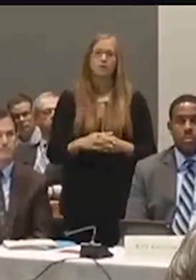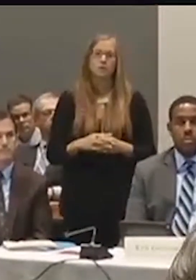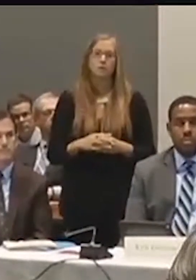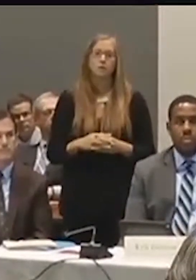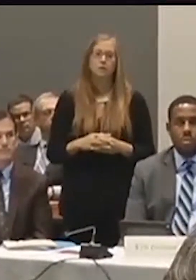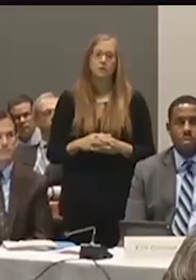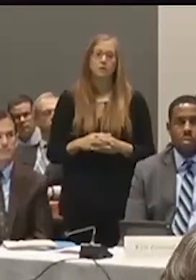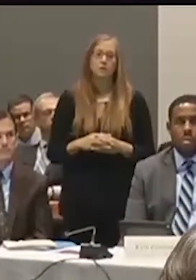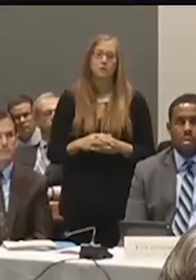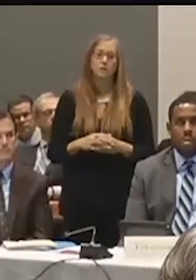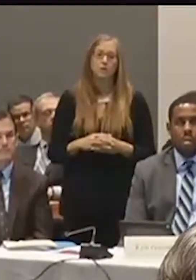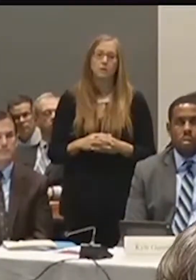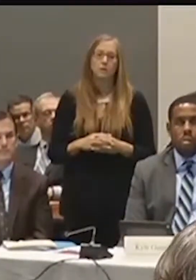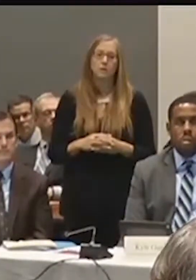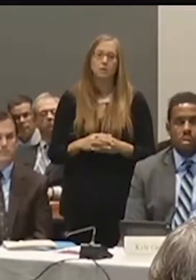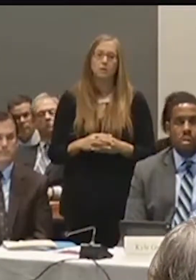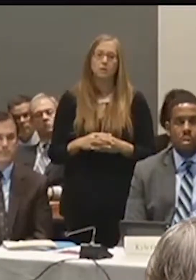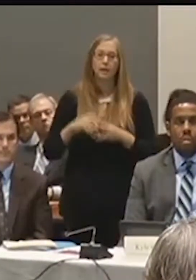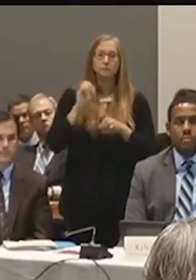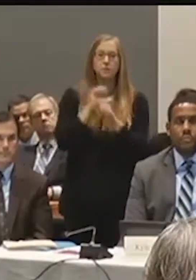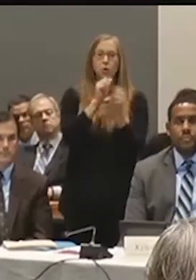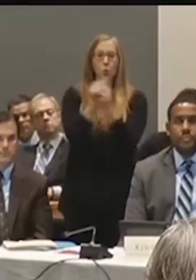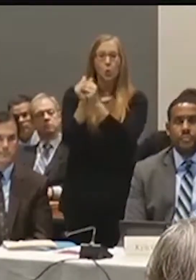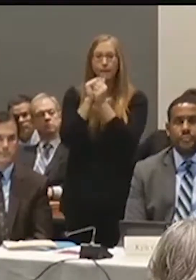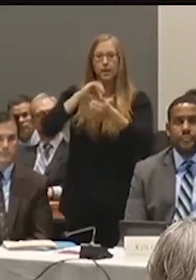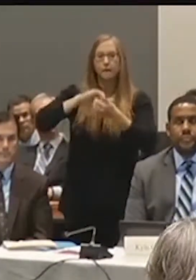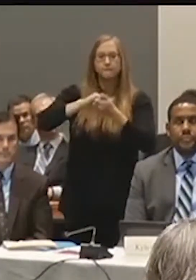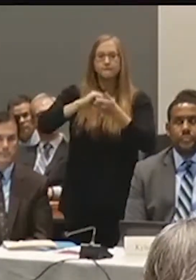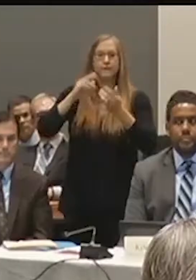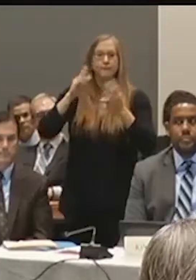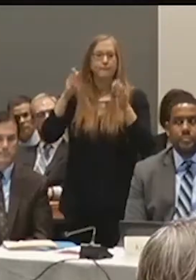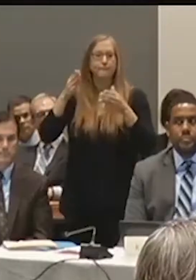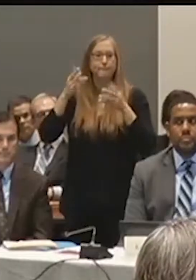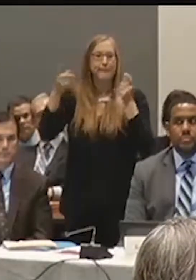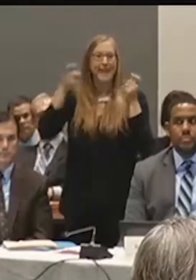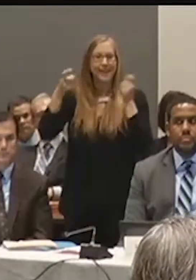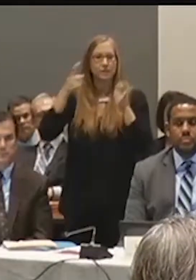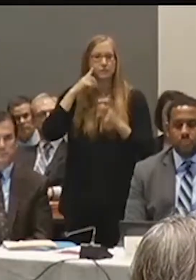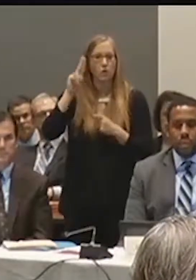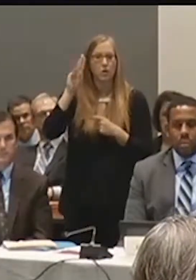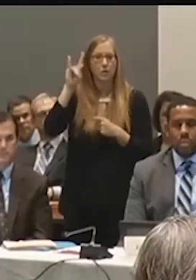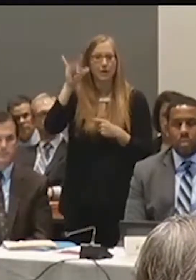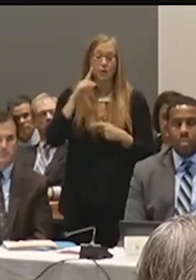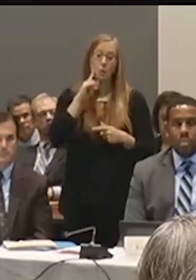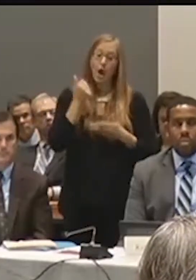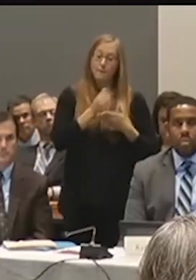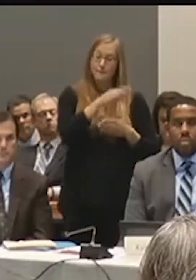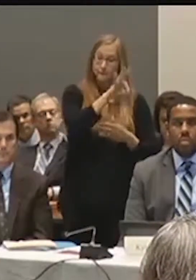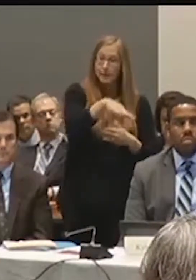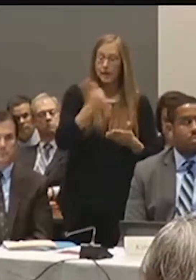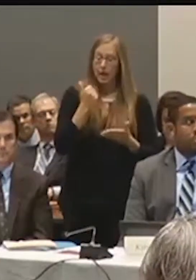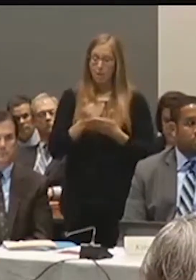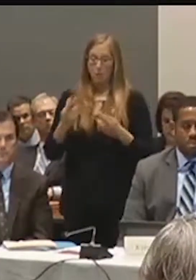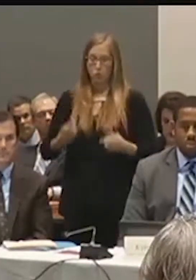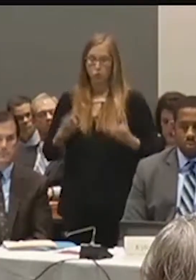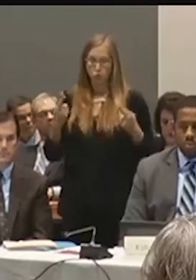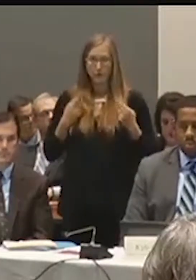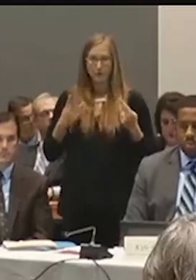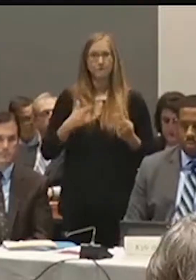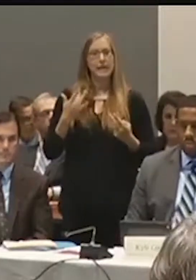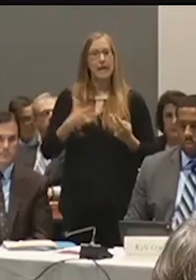cooperative management of utilities. Again, to help Flint and its citizens